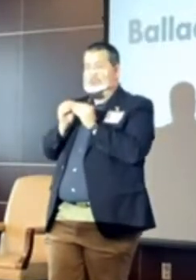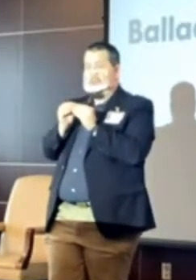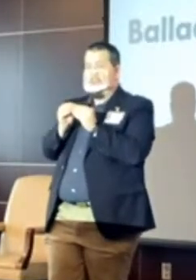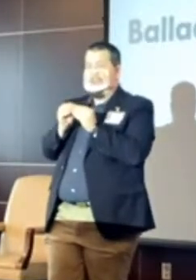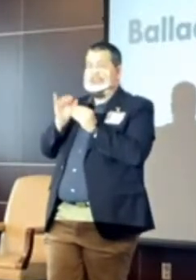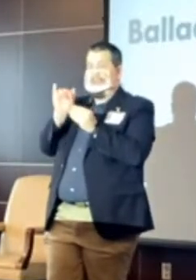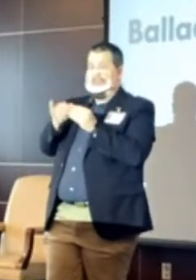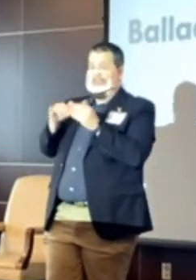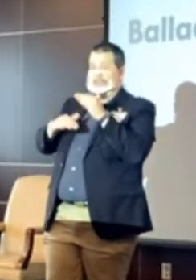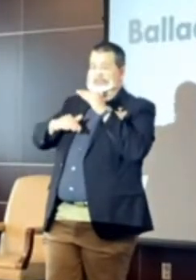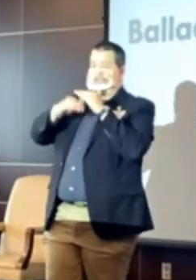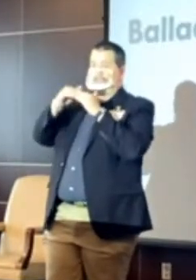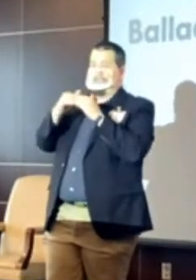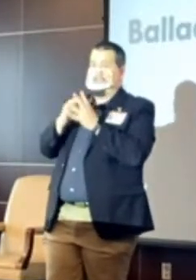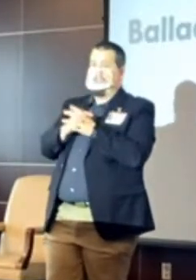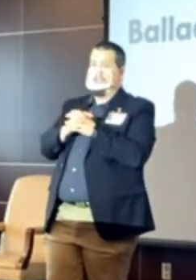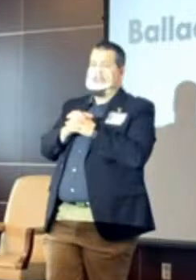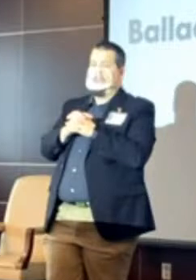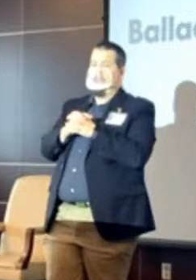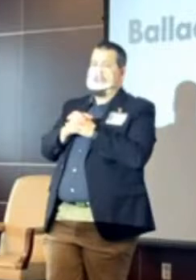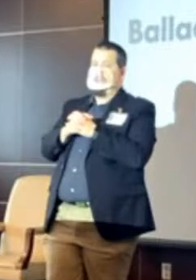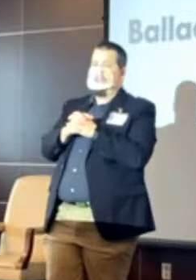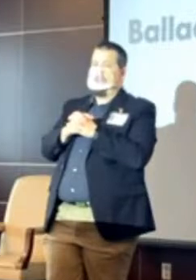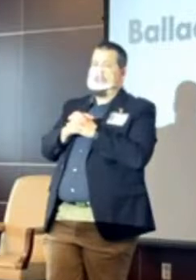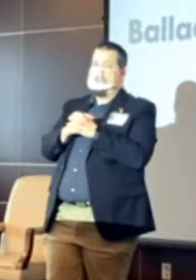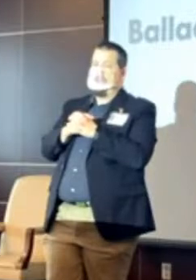that capacity as we move forward.